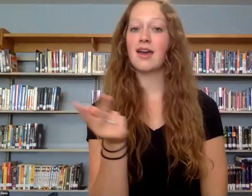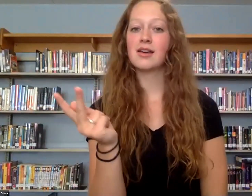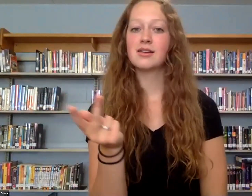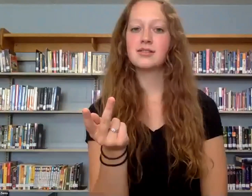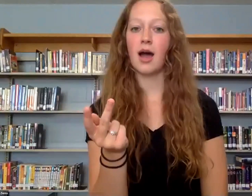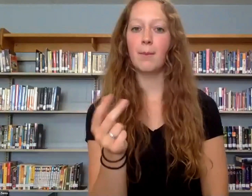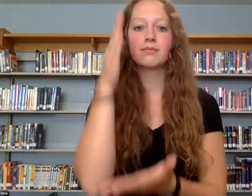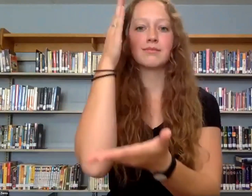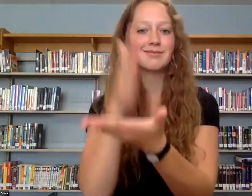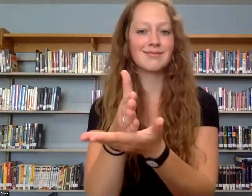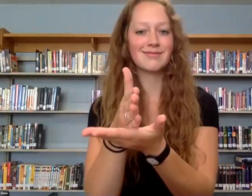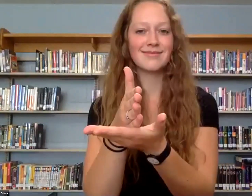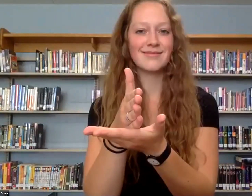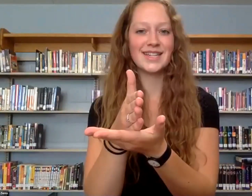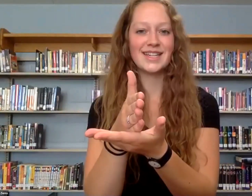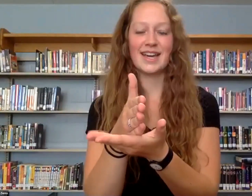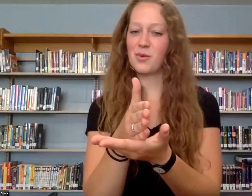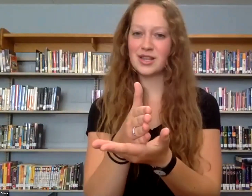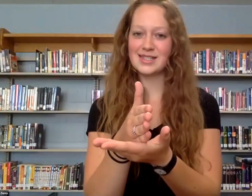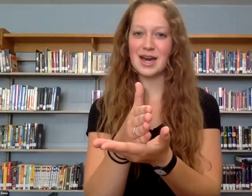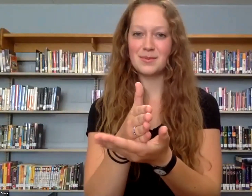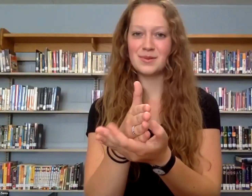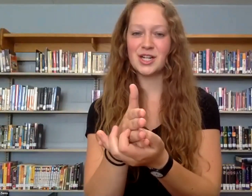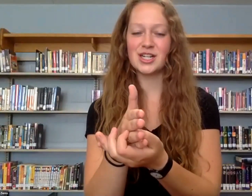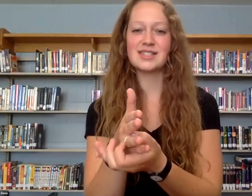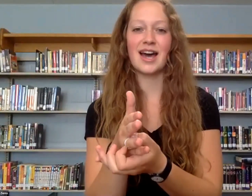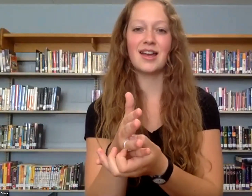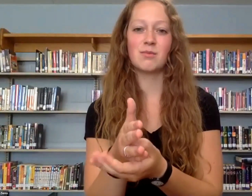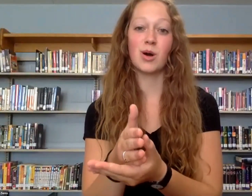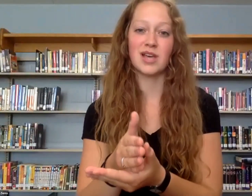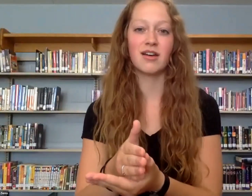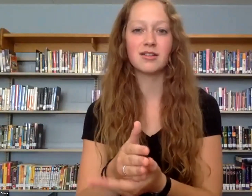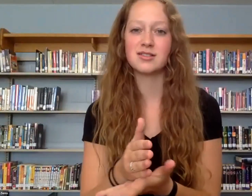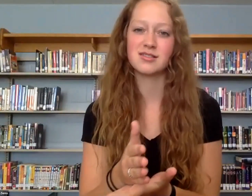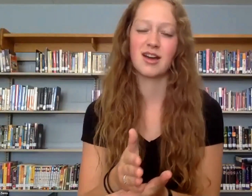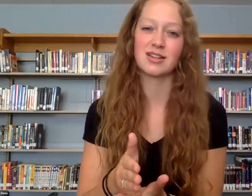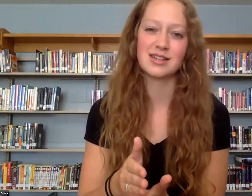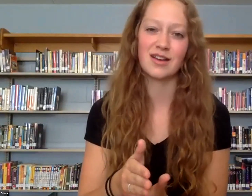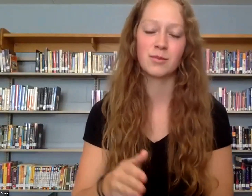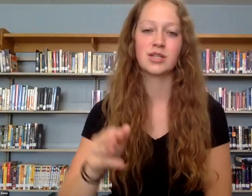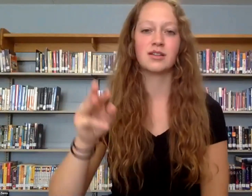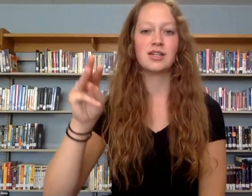They stop. And then where do they stop? You're going to sign motel, because there's not really a sign for motel. Okay.